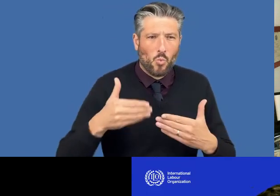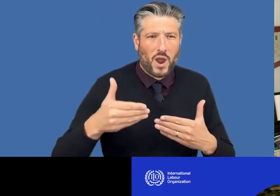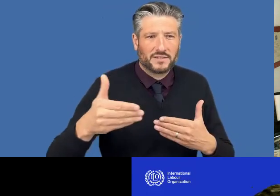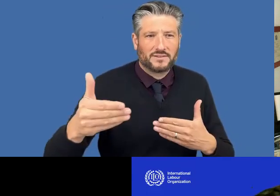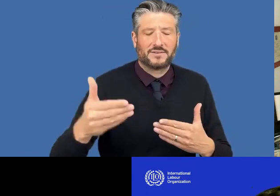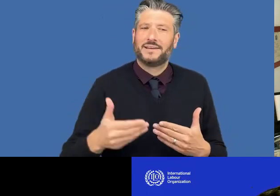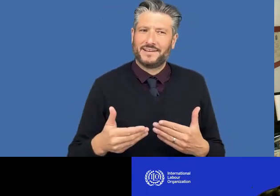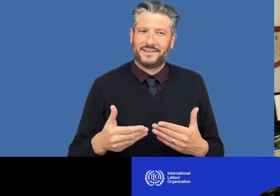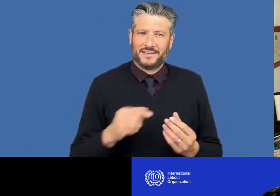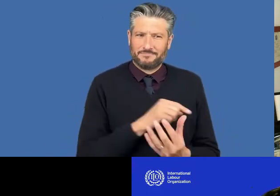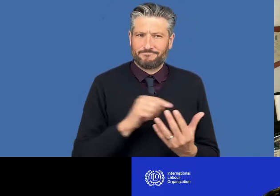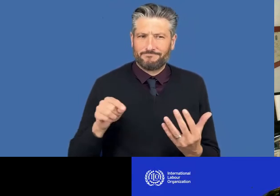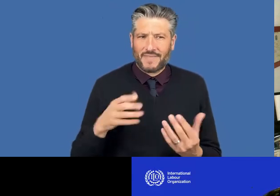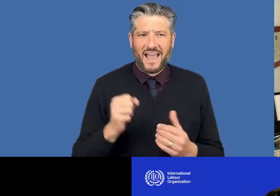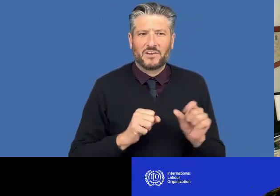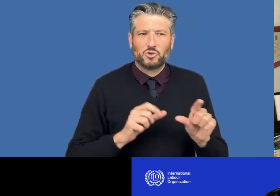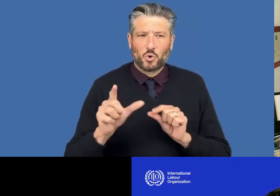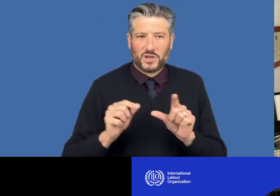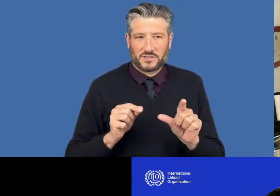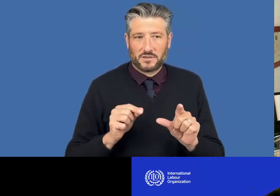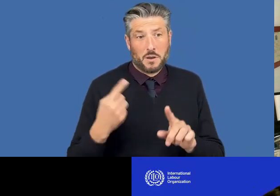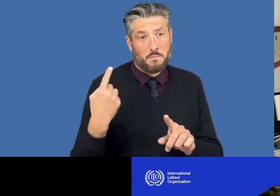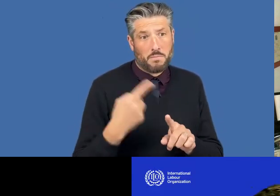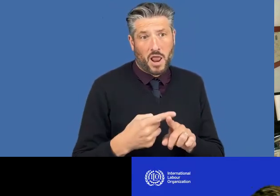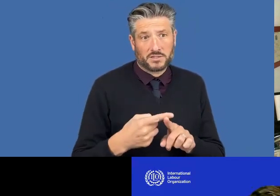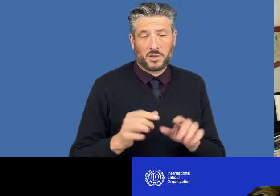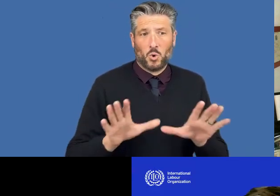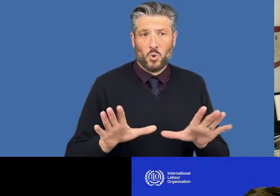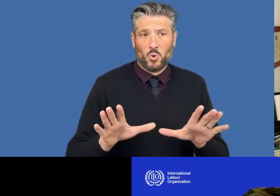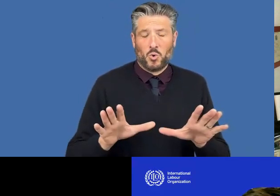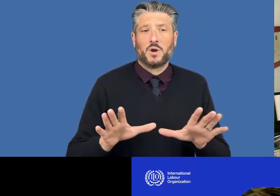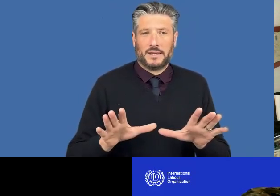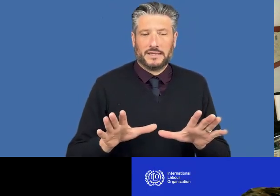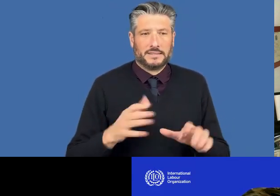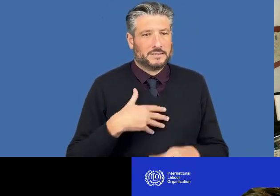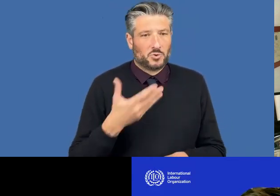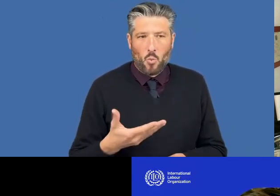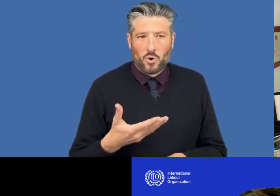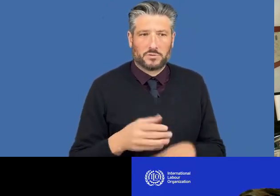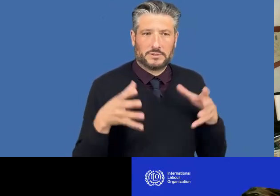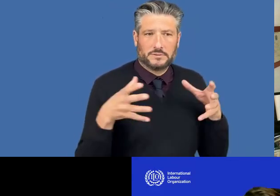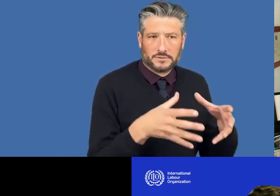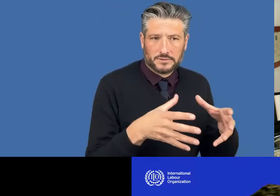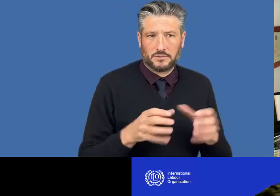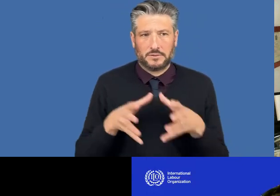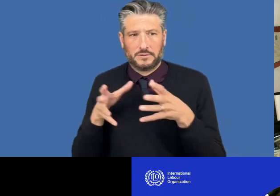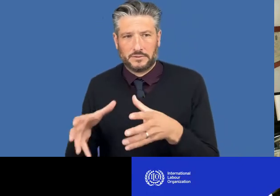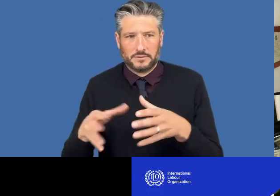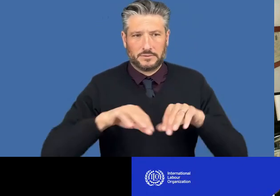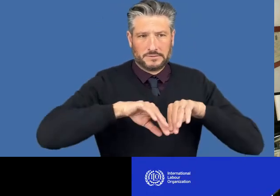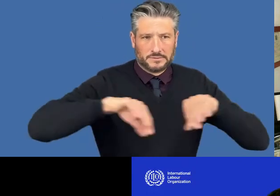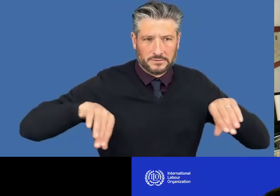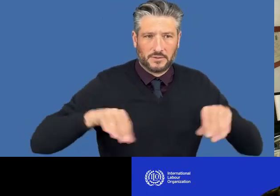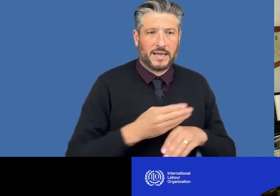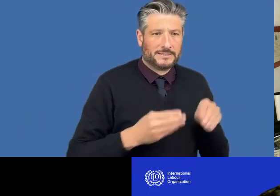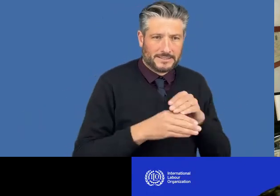lead to segregation if not used in the right way. So very important point. And with this, we already coming to